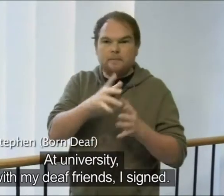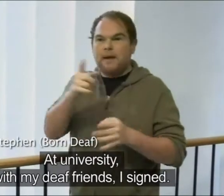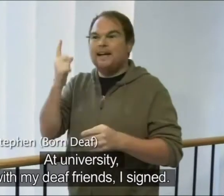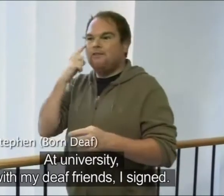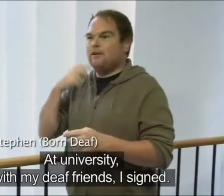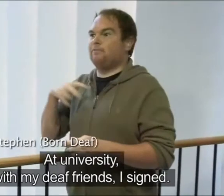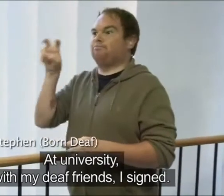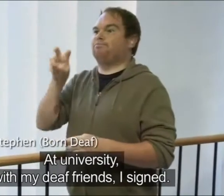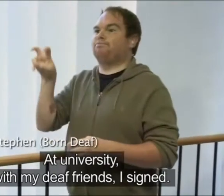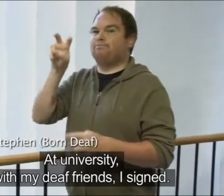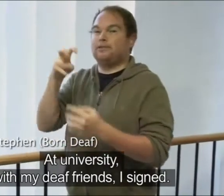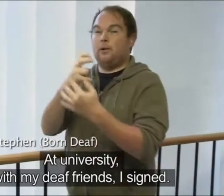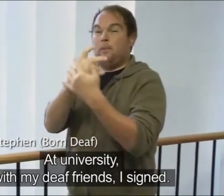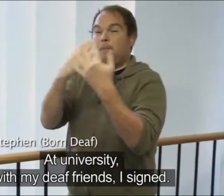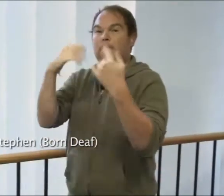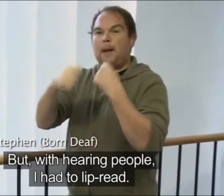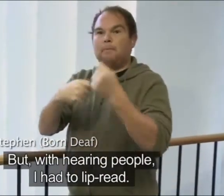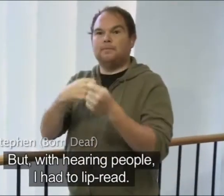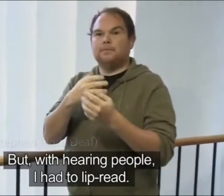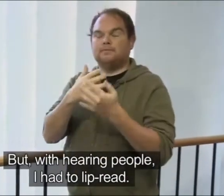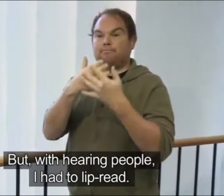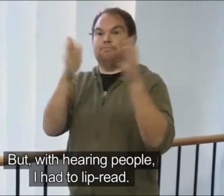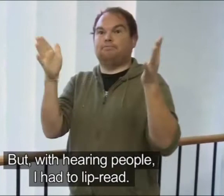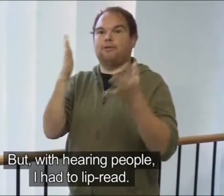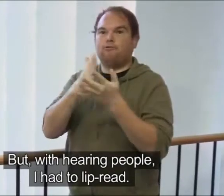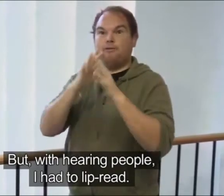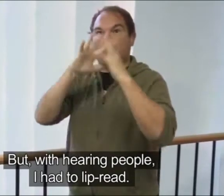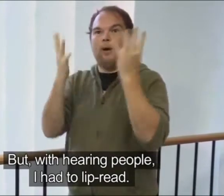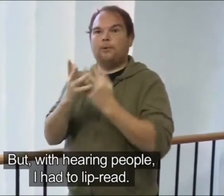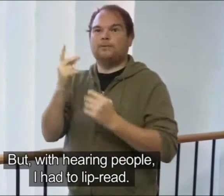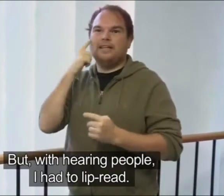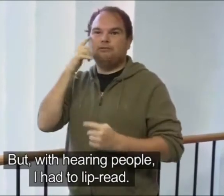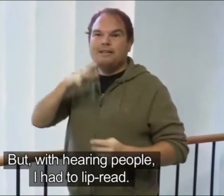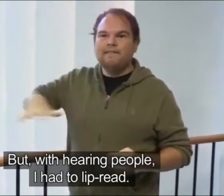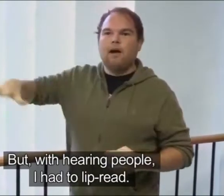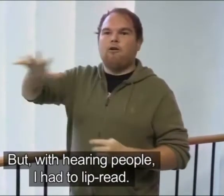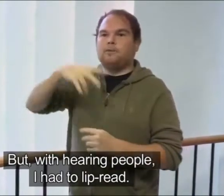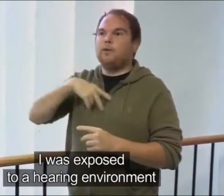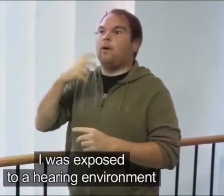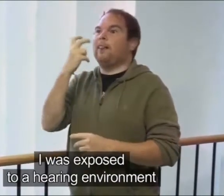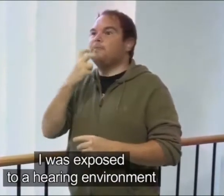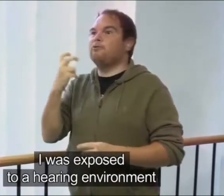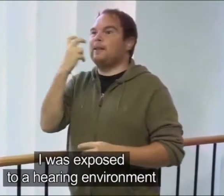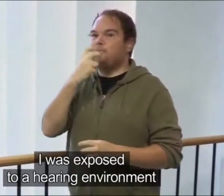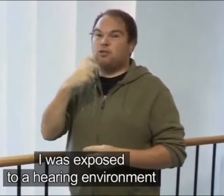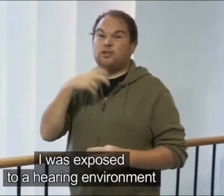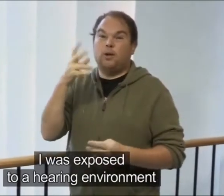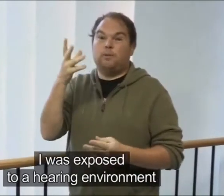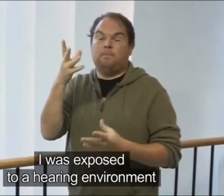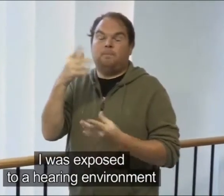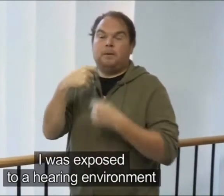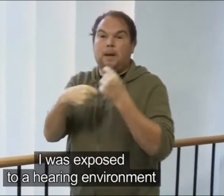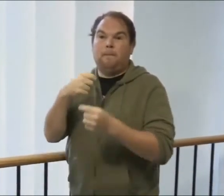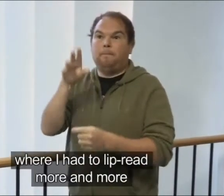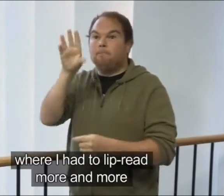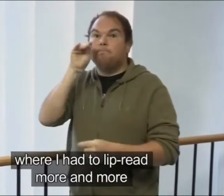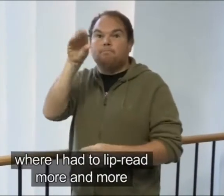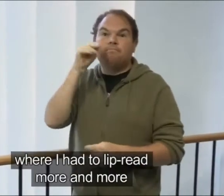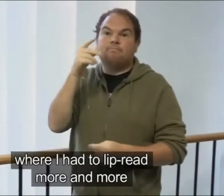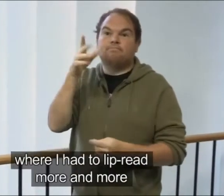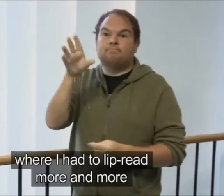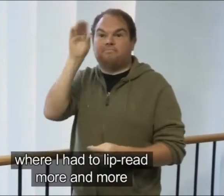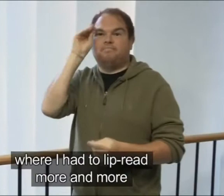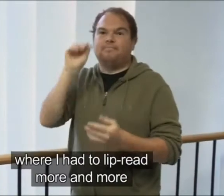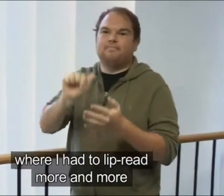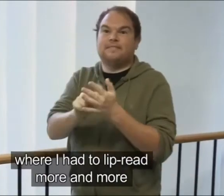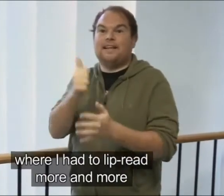At university with my deaf friends, I signed, but with hearing people I had to lip read. I was exposed to a hearing environment where I had to